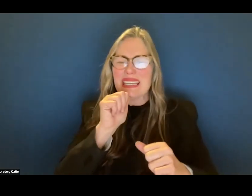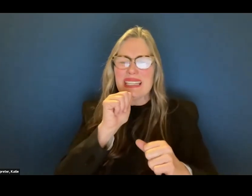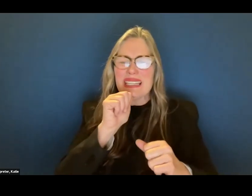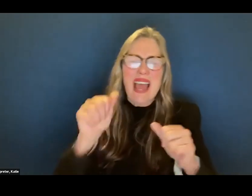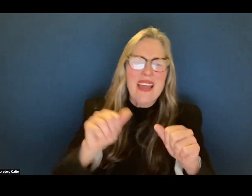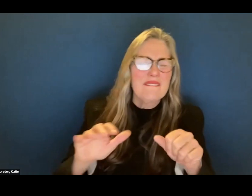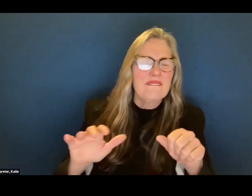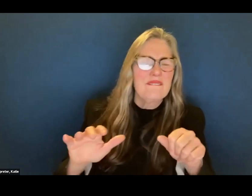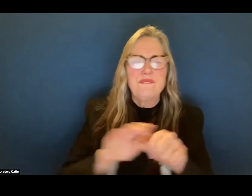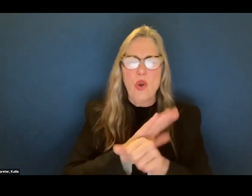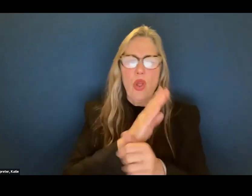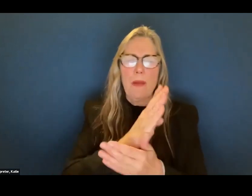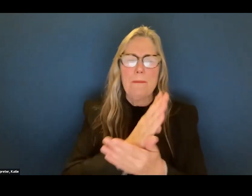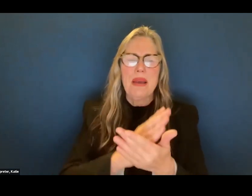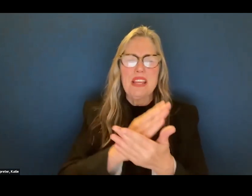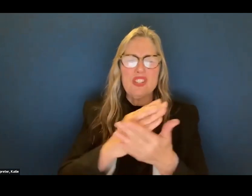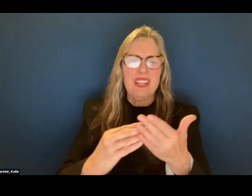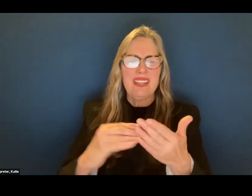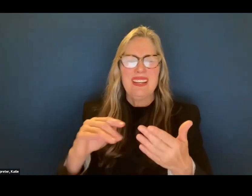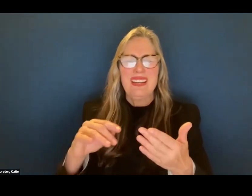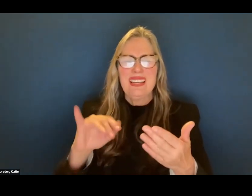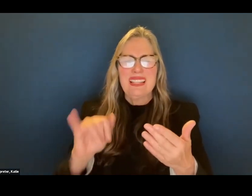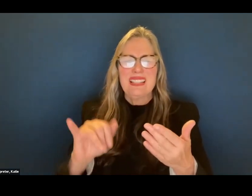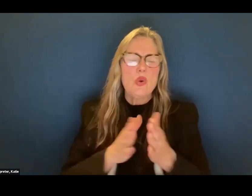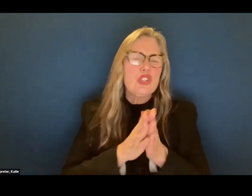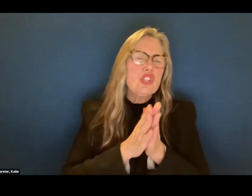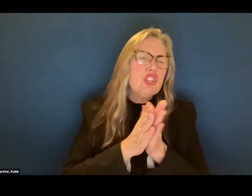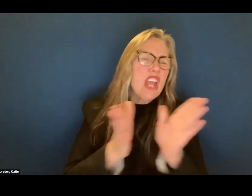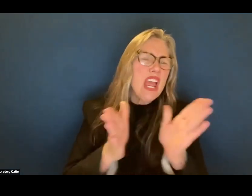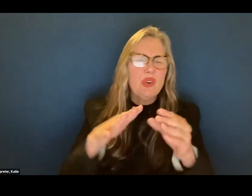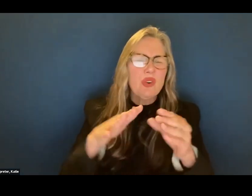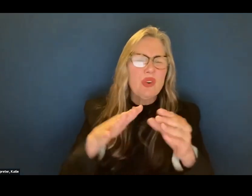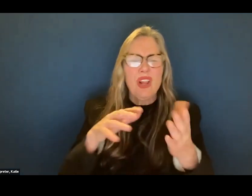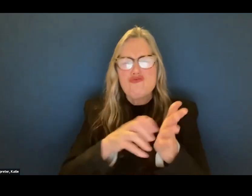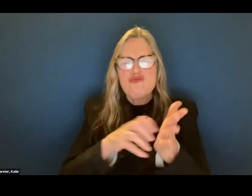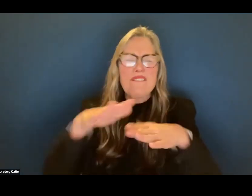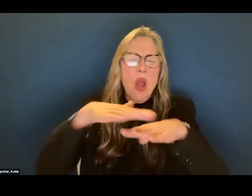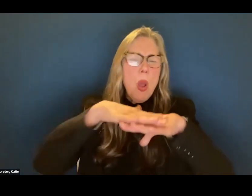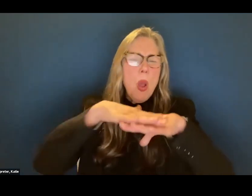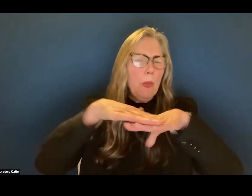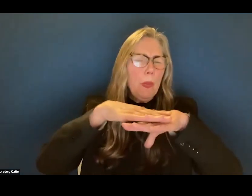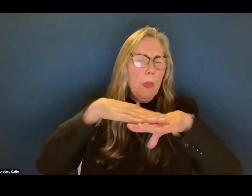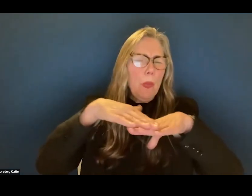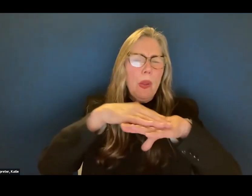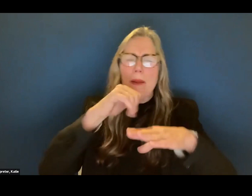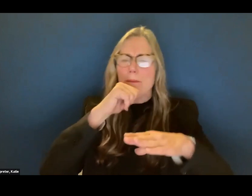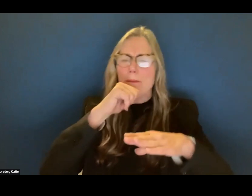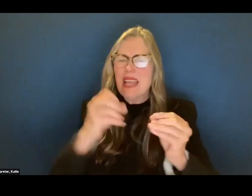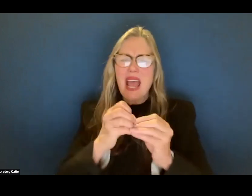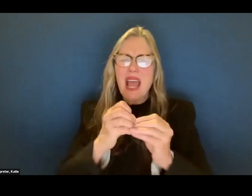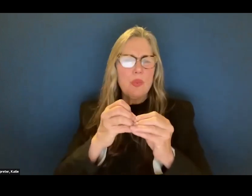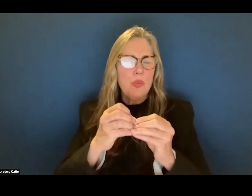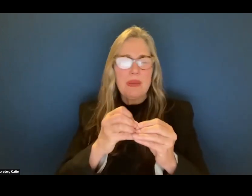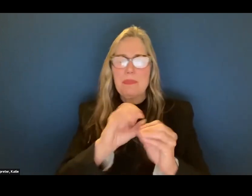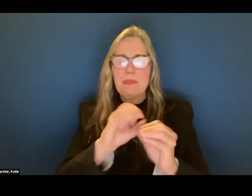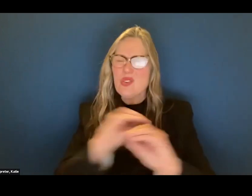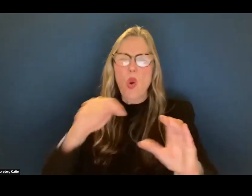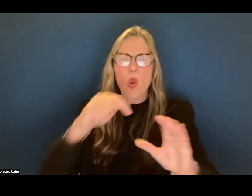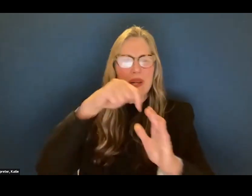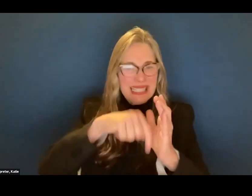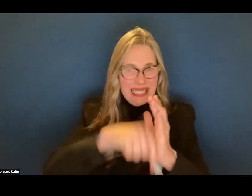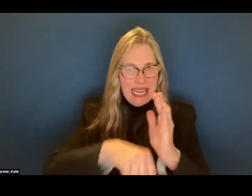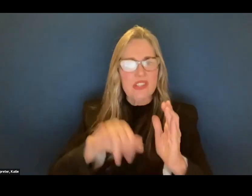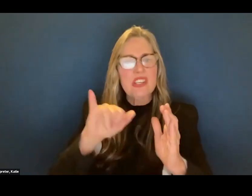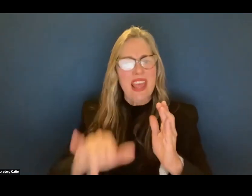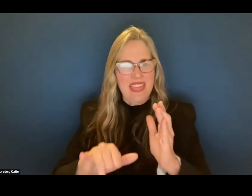bills start coming out in August. So we have kind of a general understanding, but we don't know usually the fine details of the budget. So, but